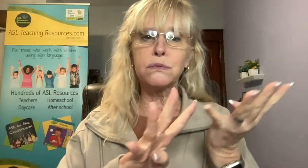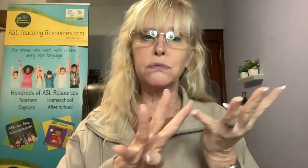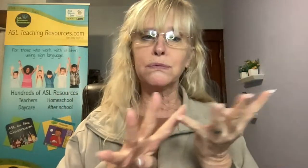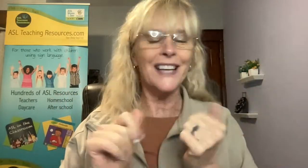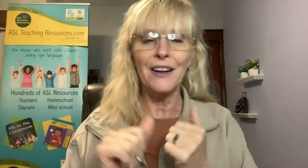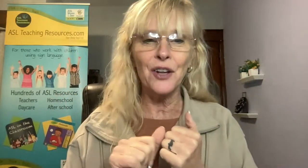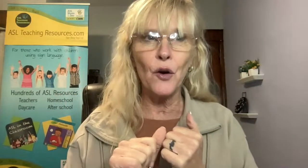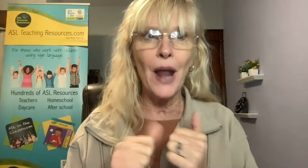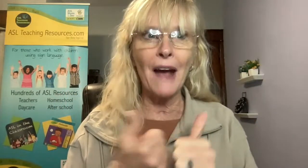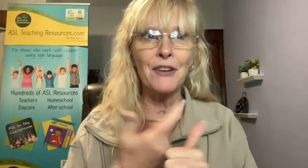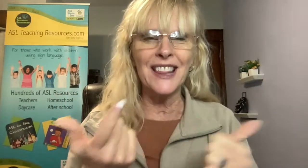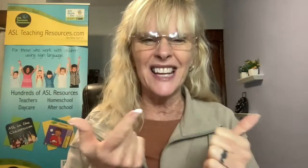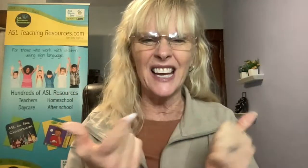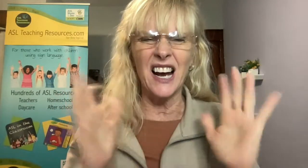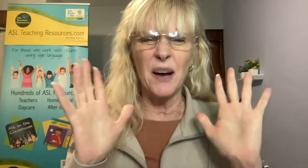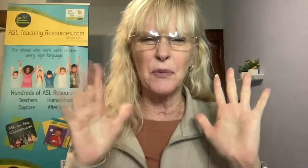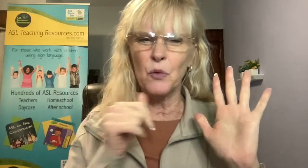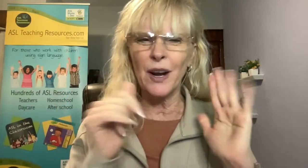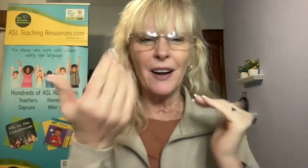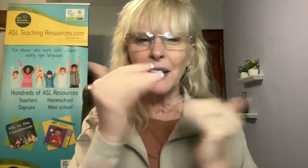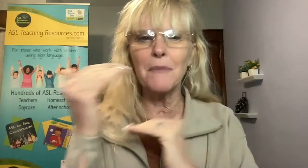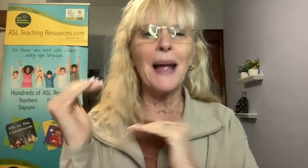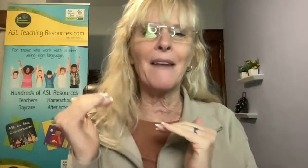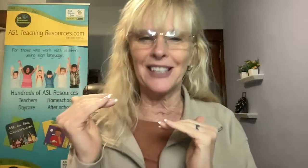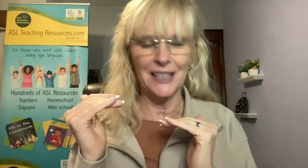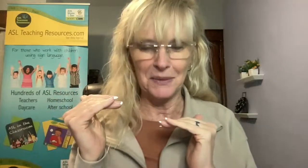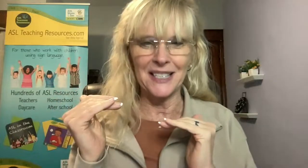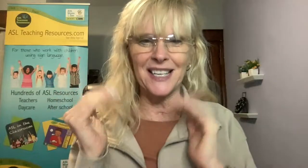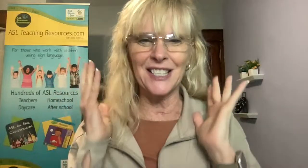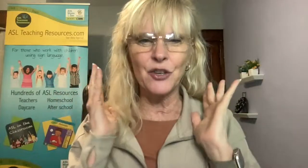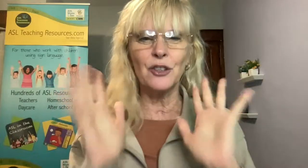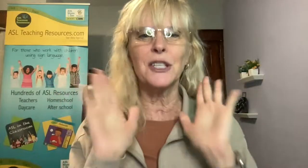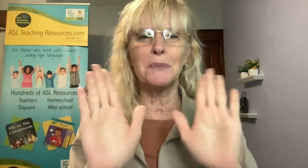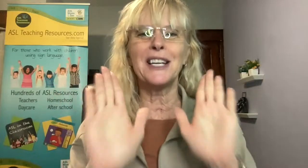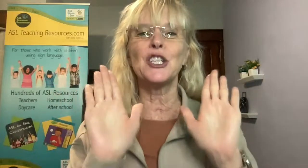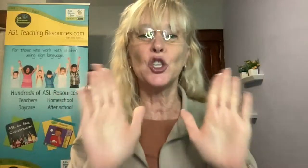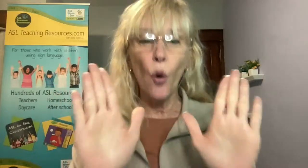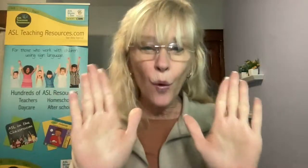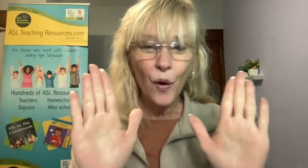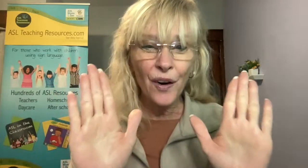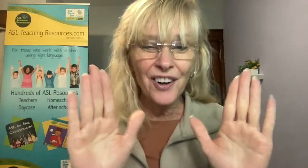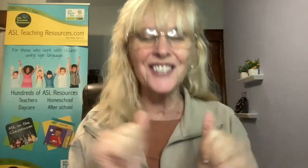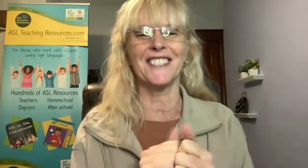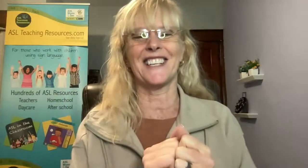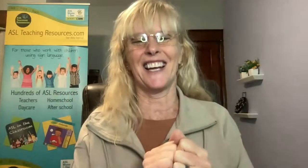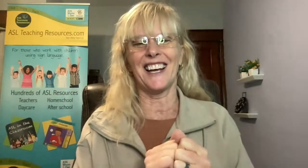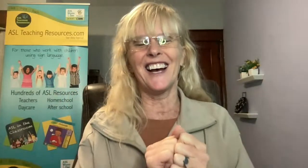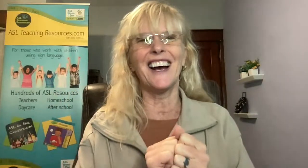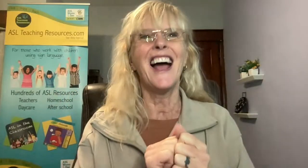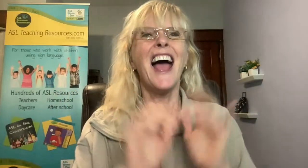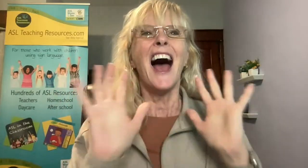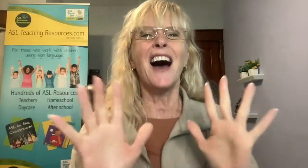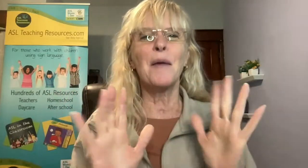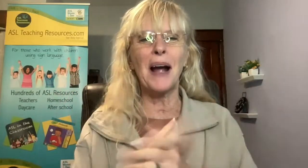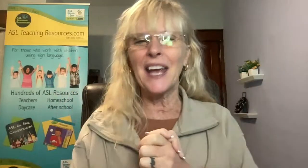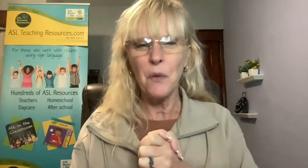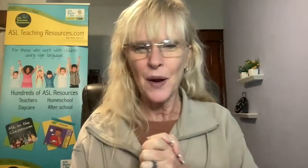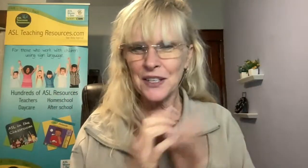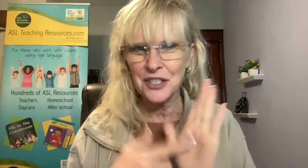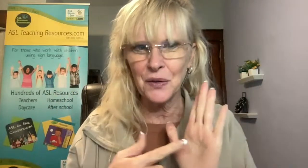boom, download everything. We're not going to even be having limits. It's going to be yours. I can't wait to show it to